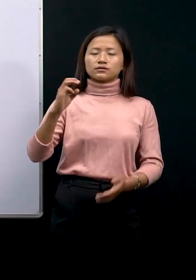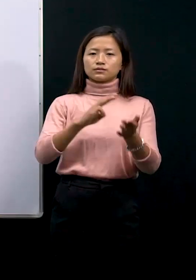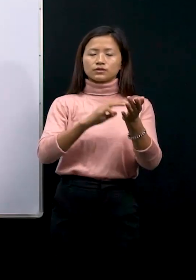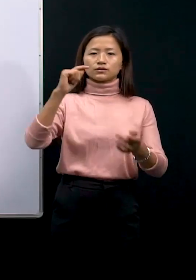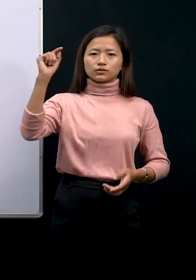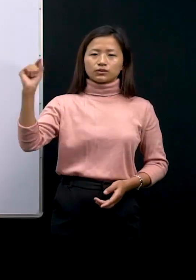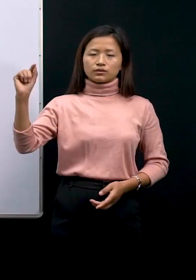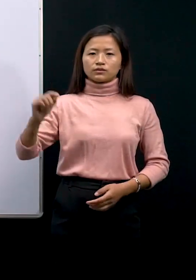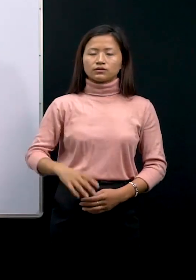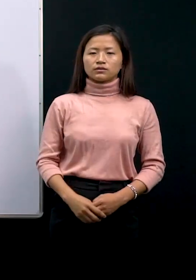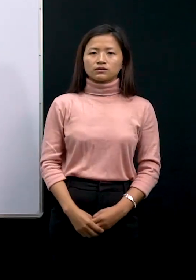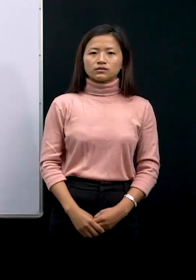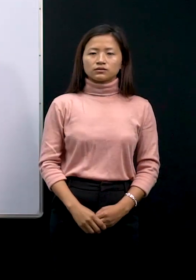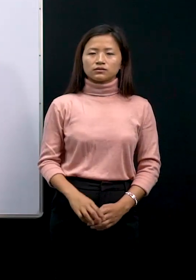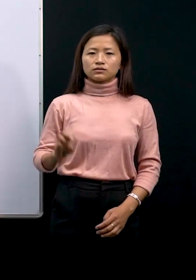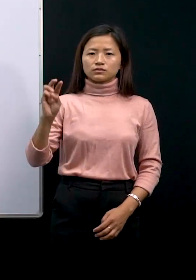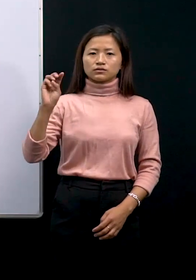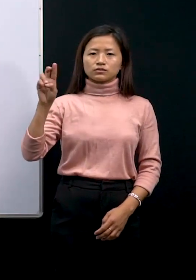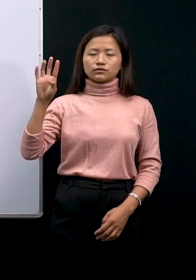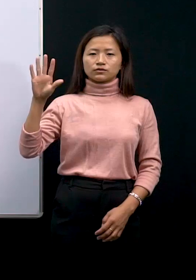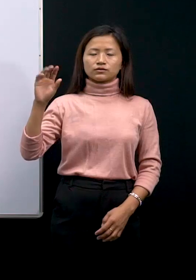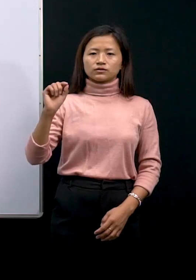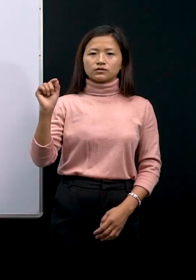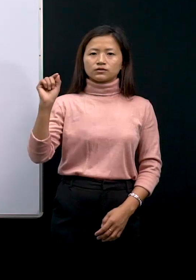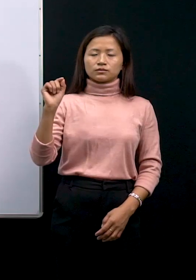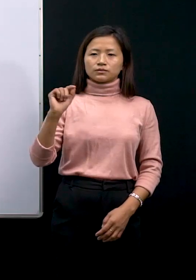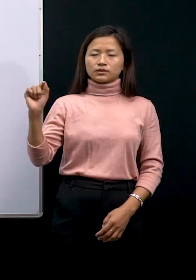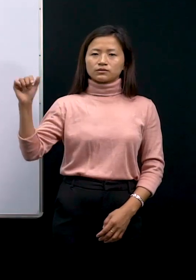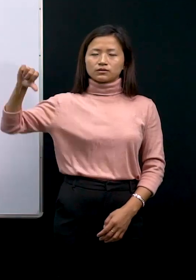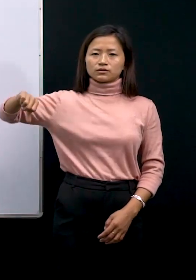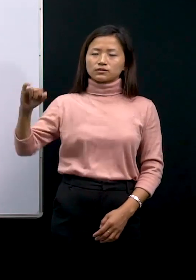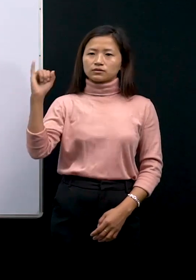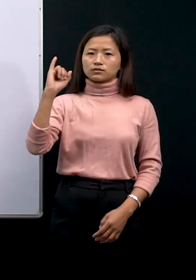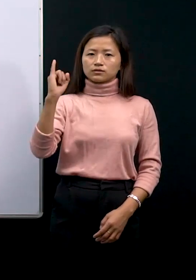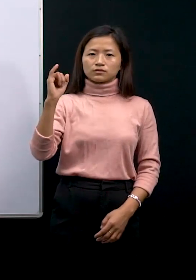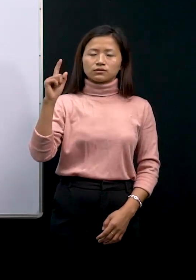25 minus 9 is how much? Yes, 16 centimeter square.